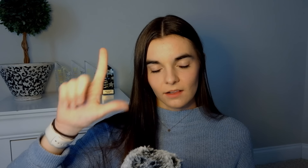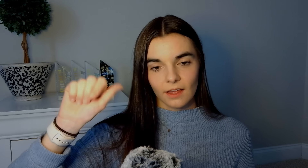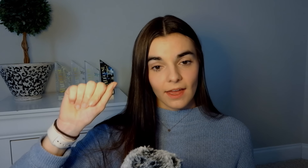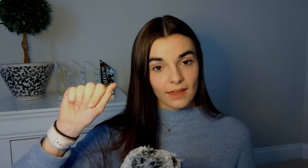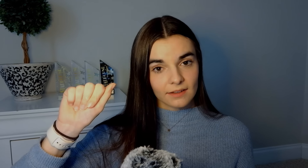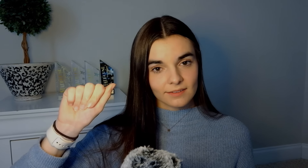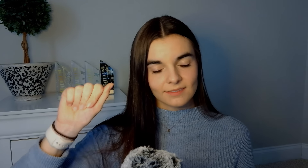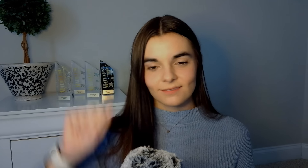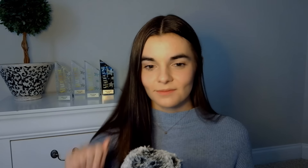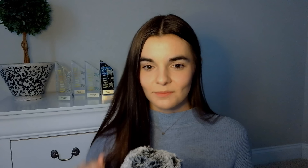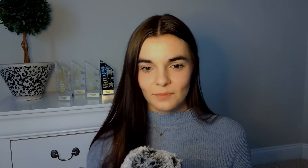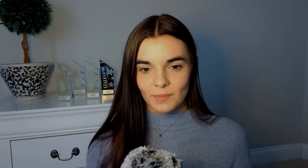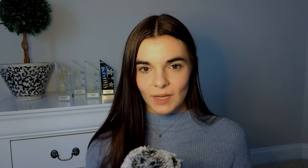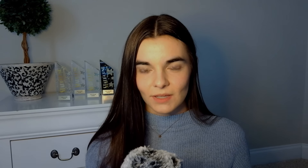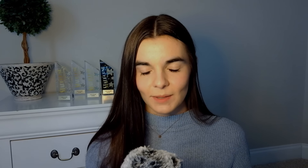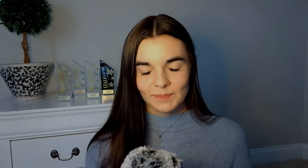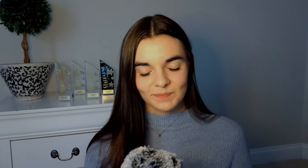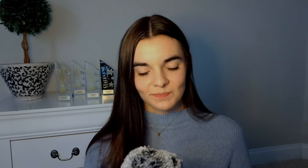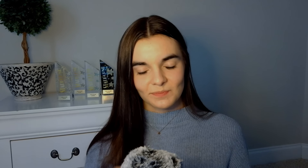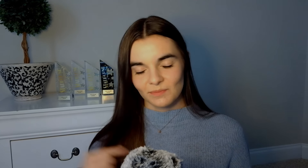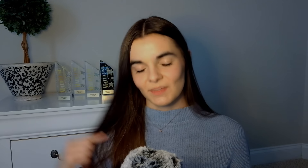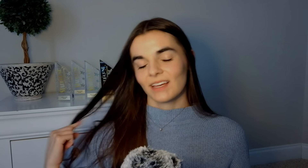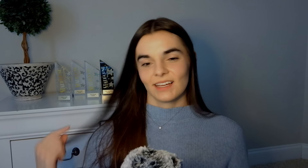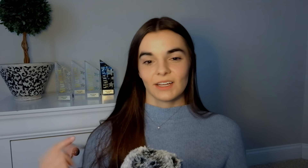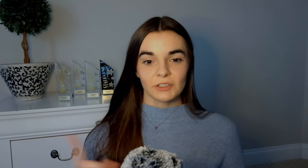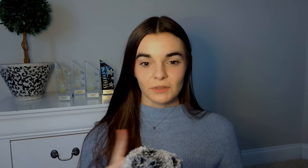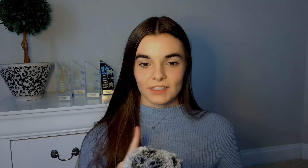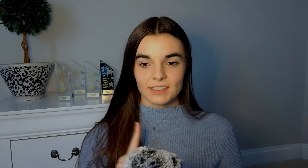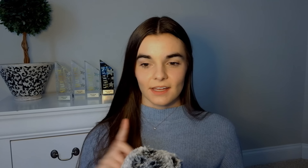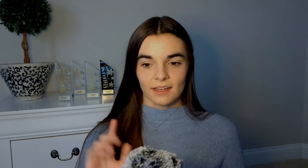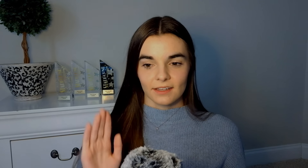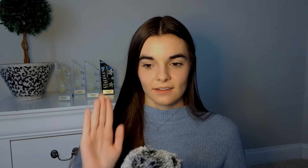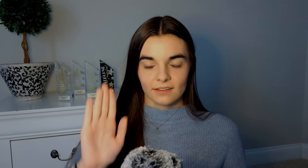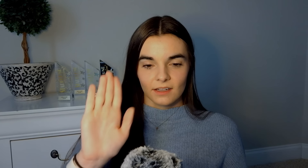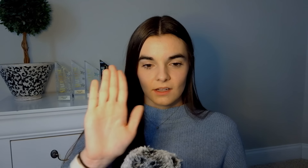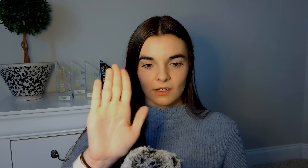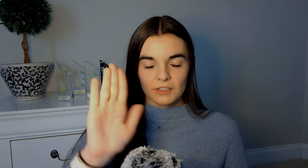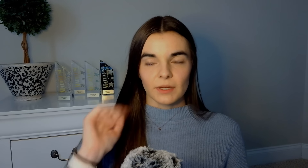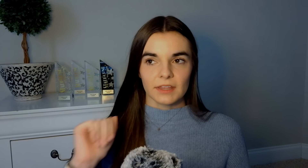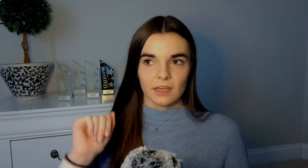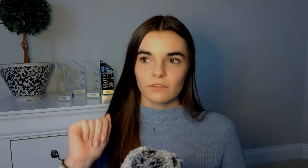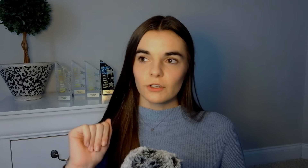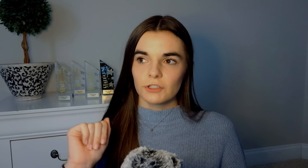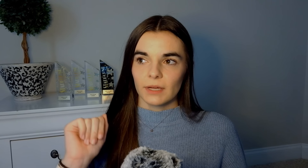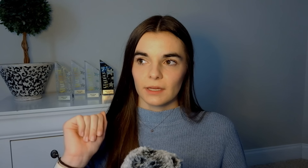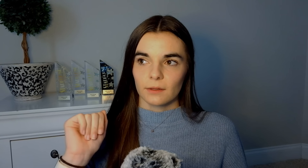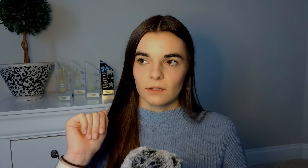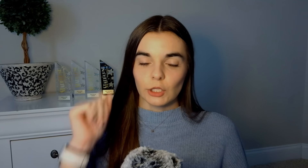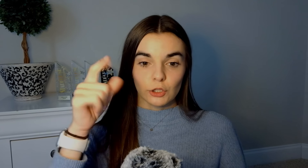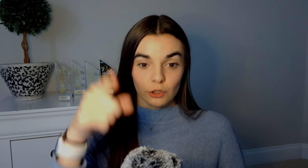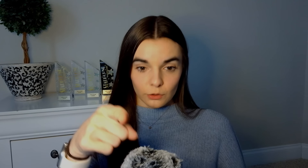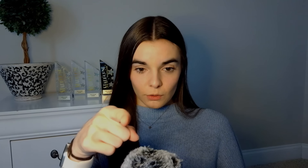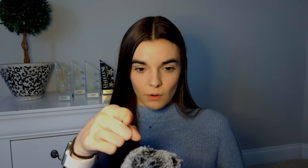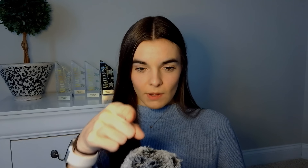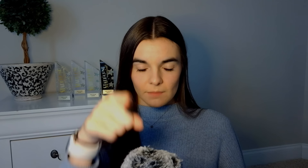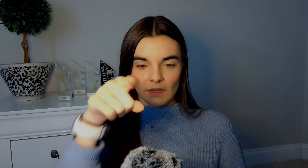Pamela. Pamela. You can say, so I think if you're doing you, it's